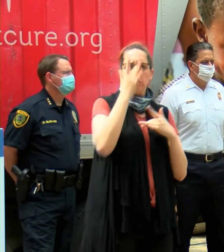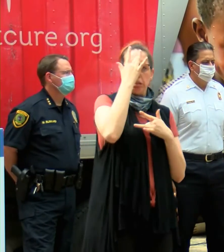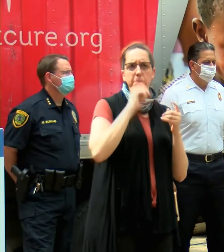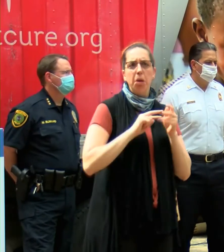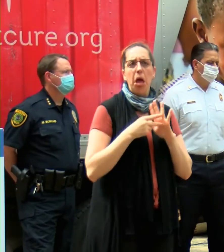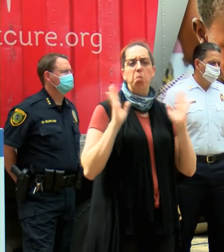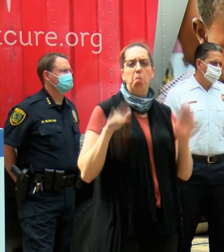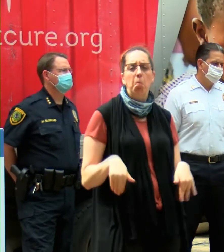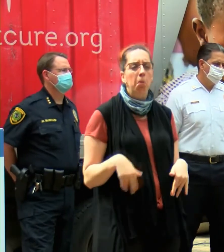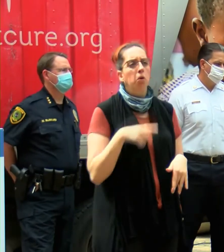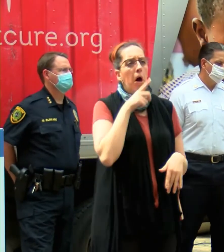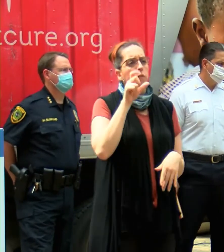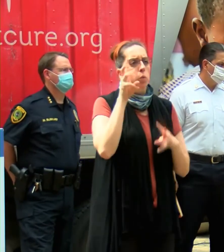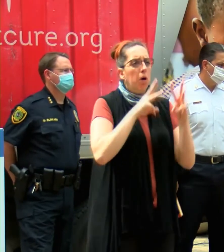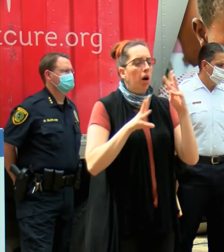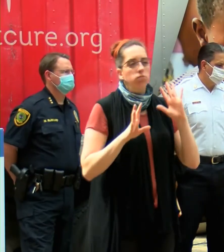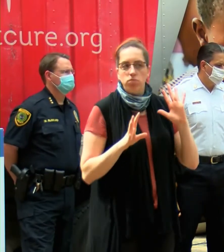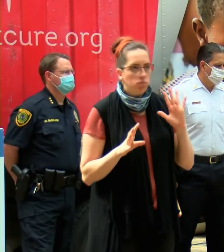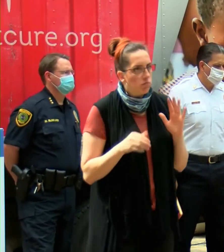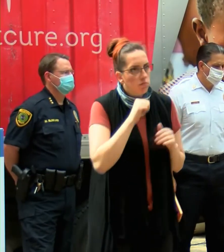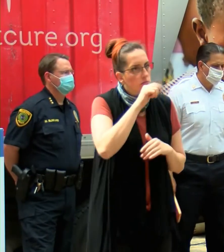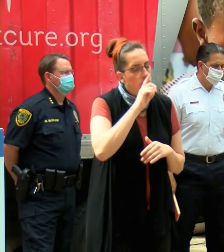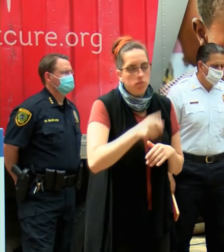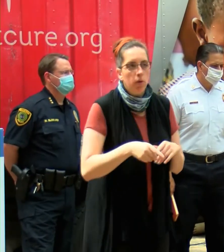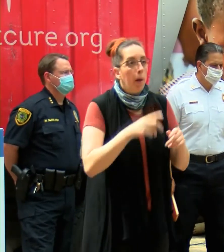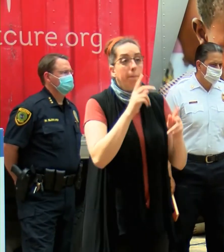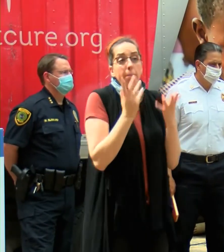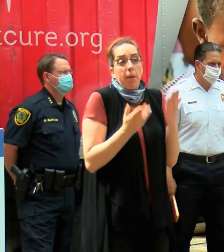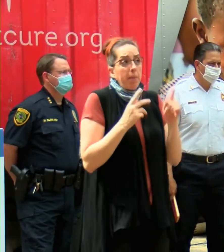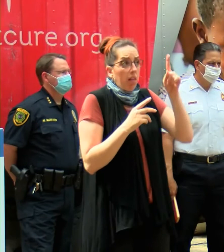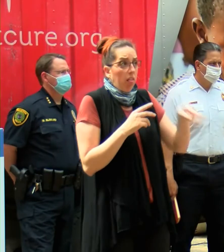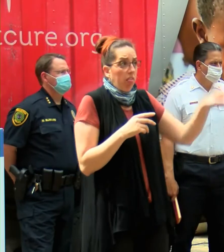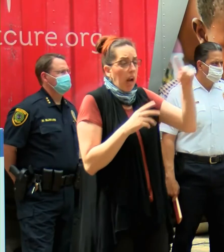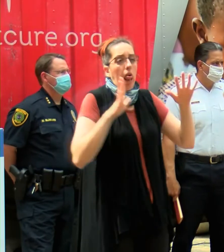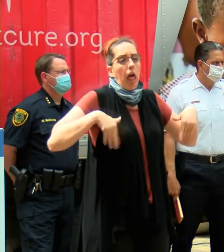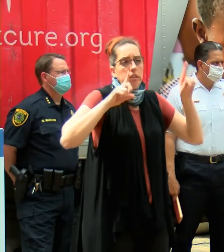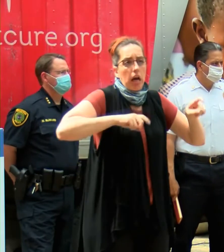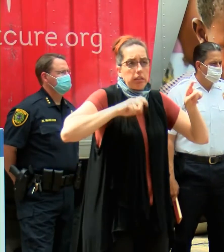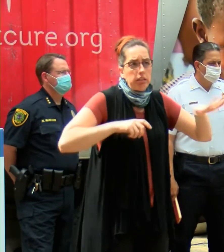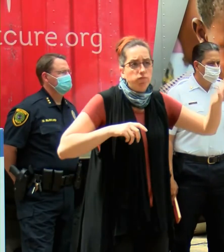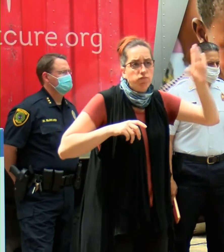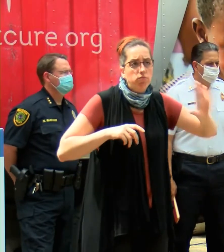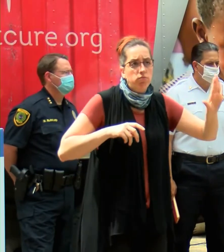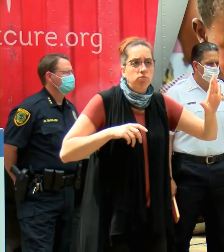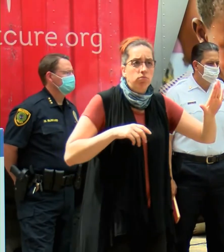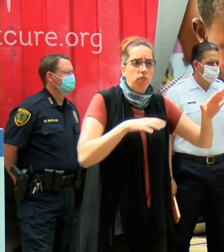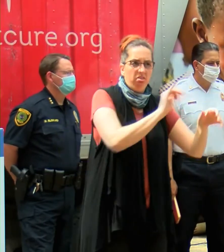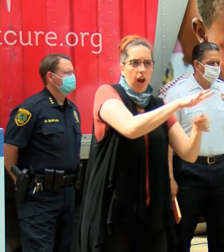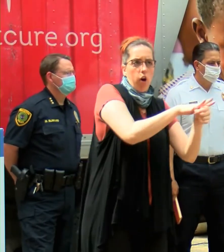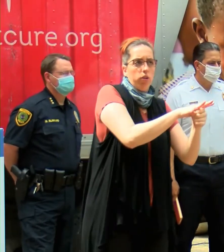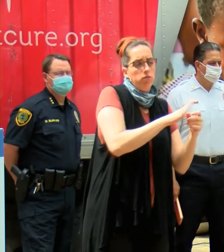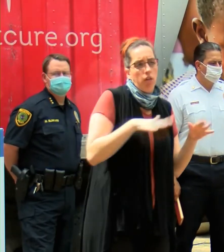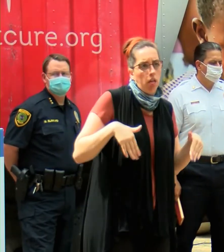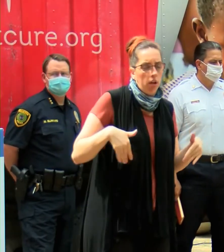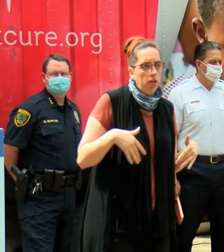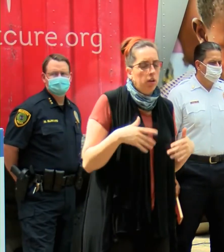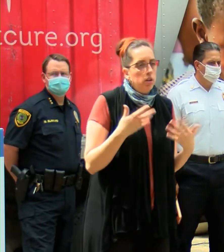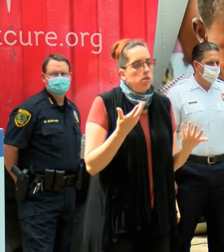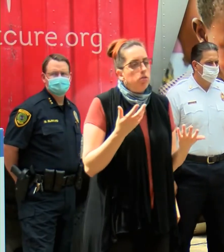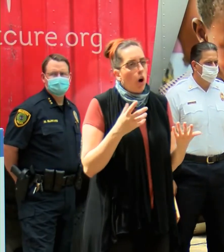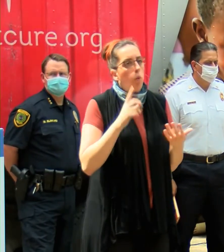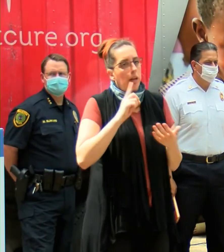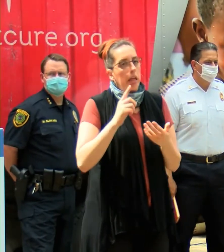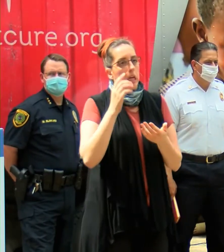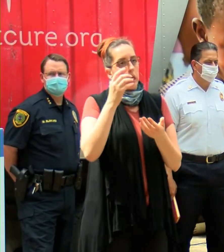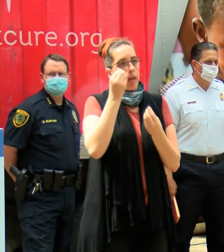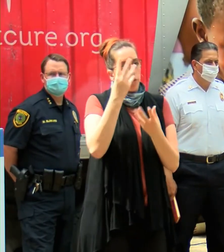because the time just hasn't come yet. And it may also be because people in that neighborhood just haven't gone and gotten tested yet. And so like any other piece of medical data, you